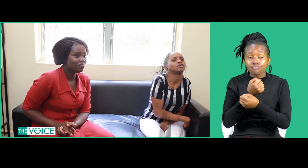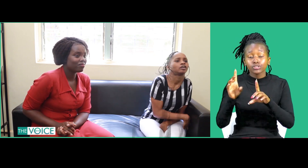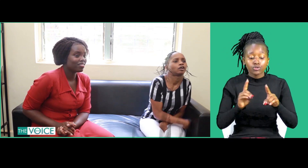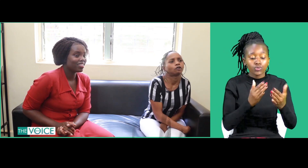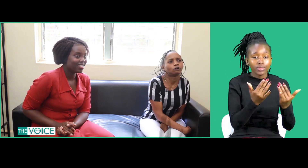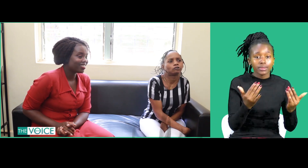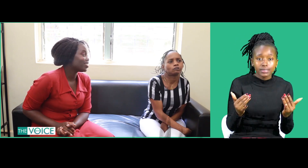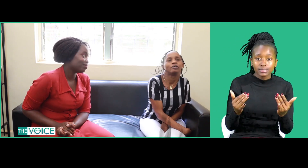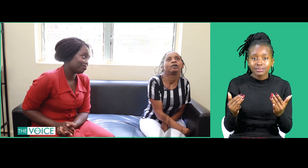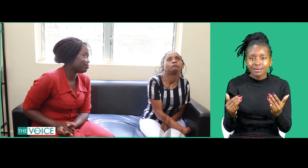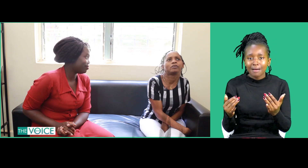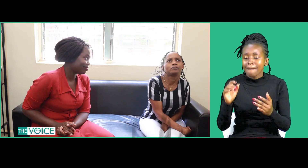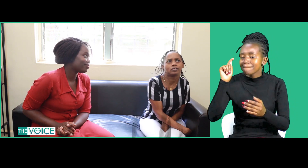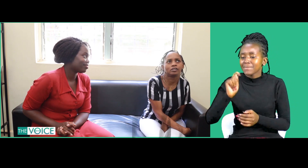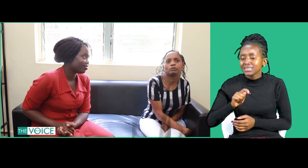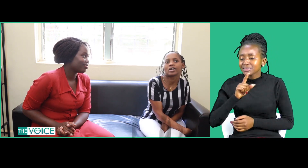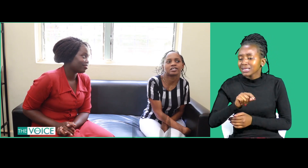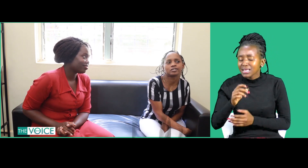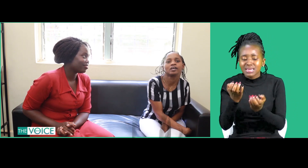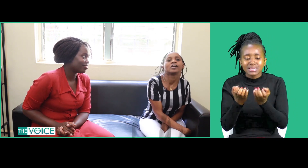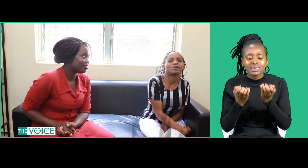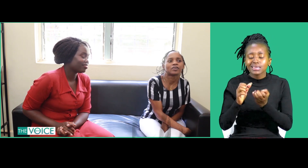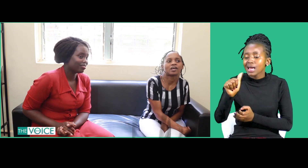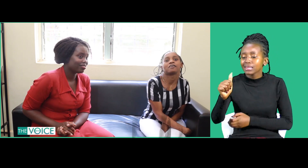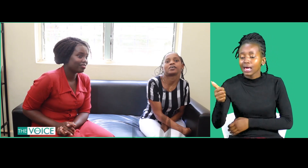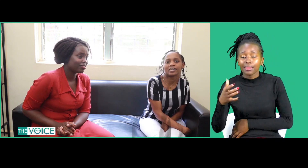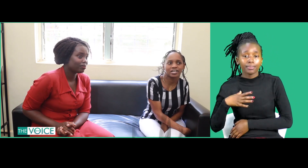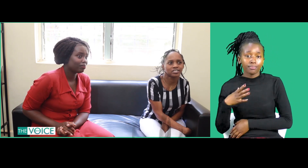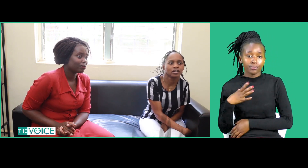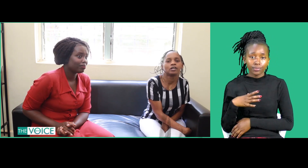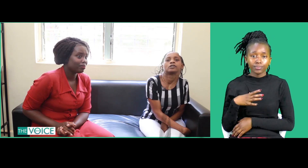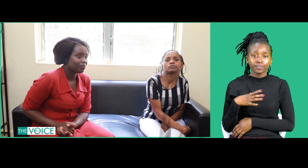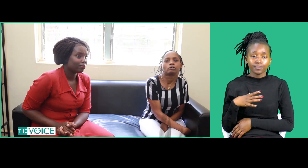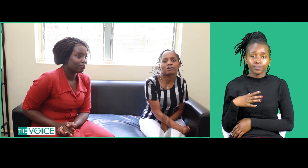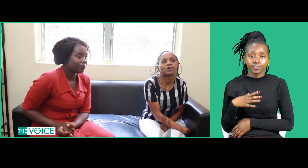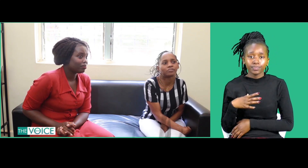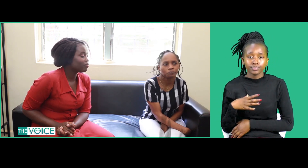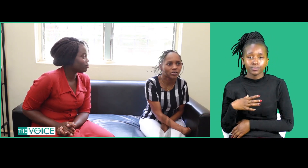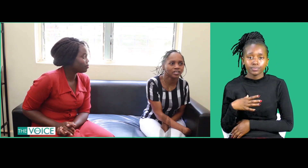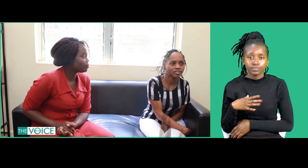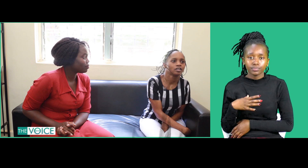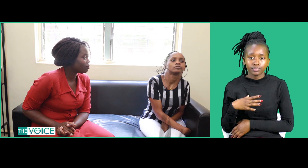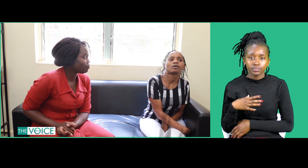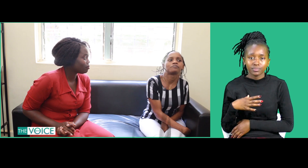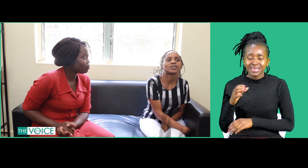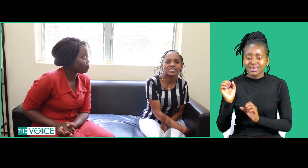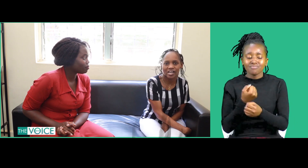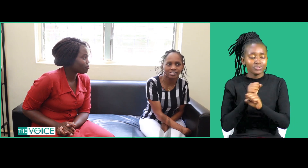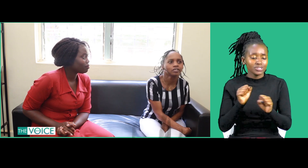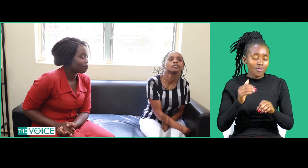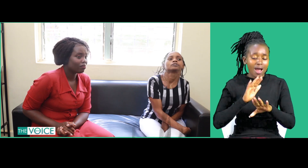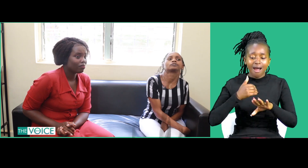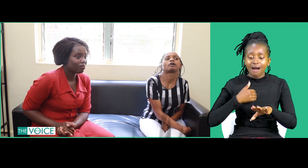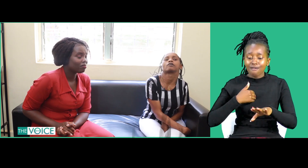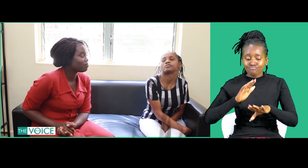independent, or maybe you can't even have a right to have a family, to have a